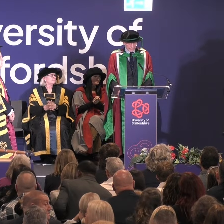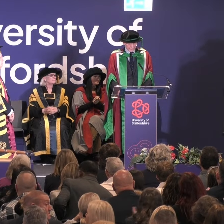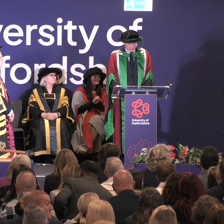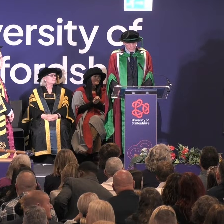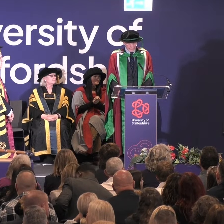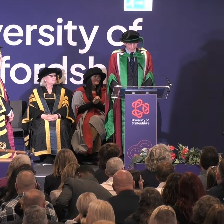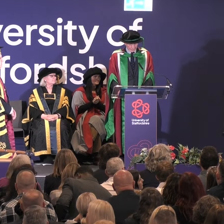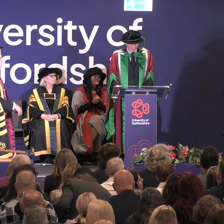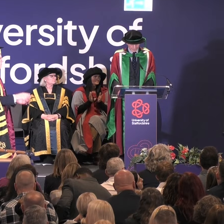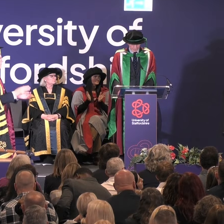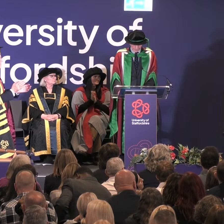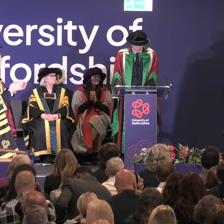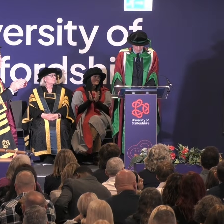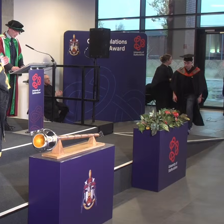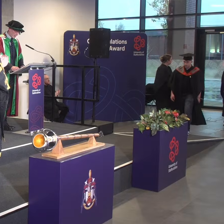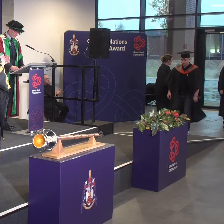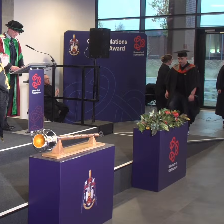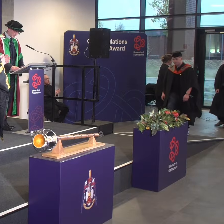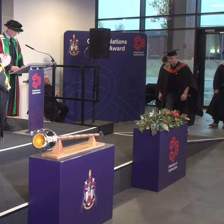Dylan Taylor.